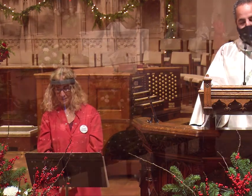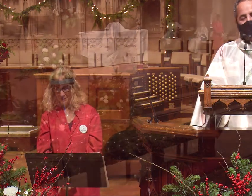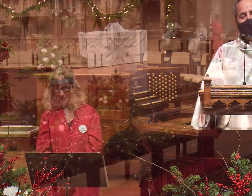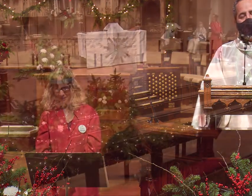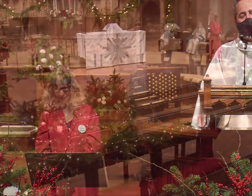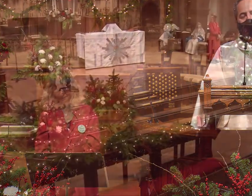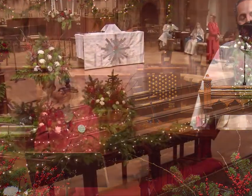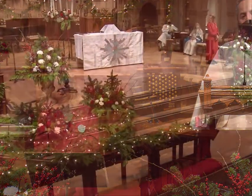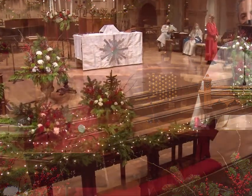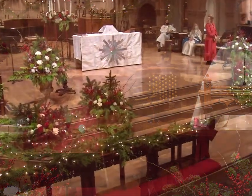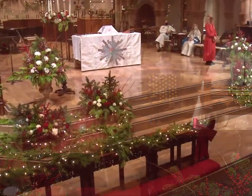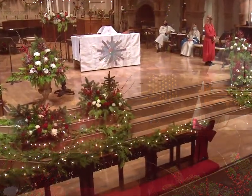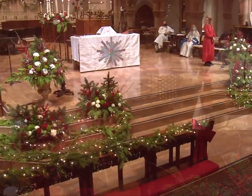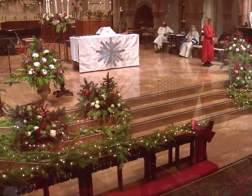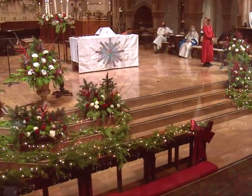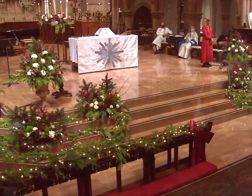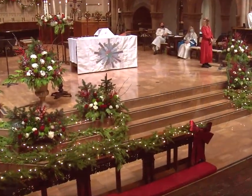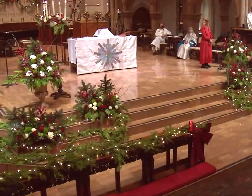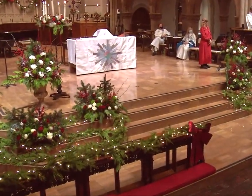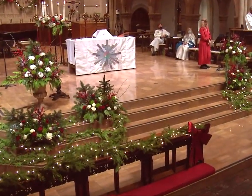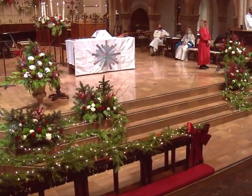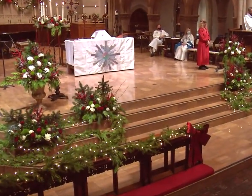sepan que es posible hacer esto.